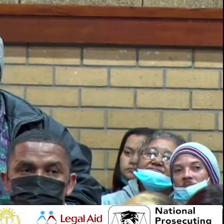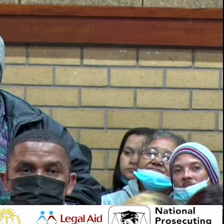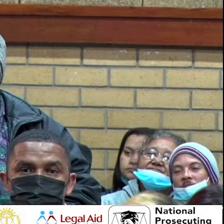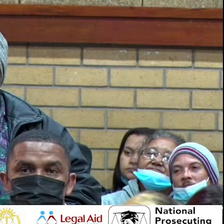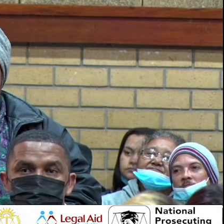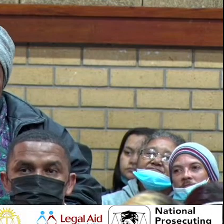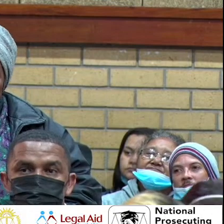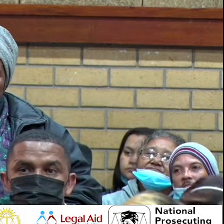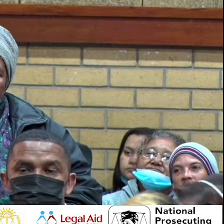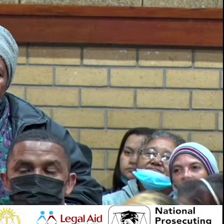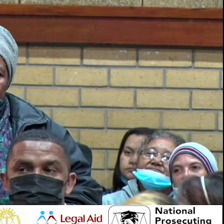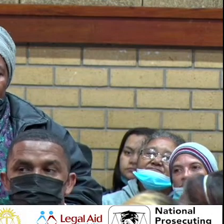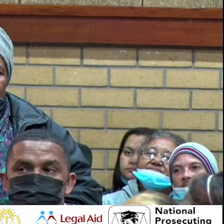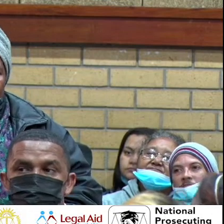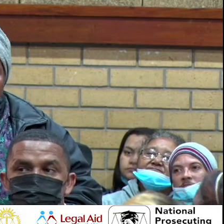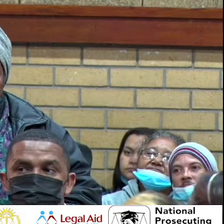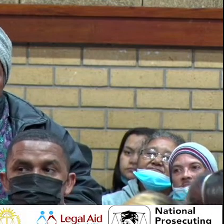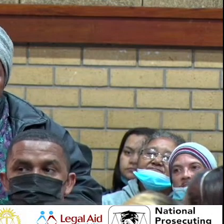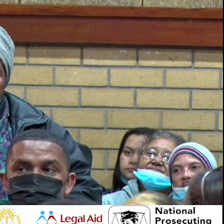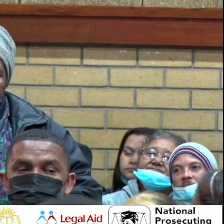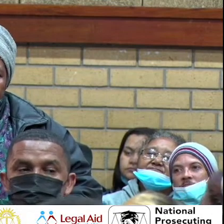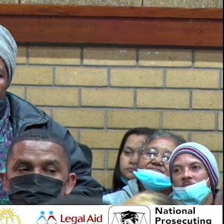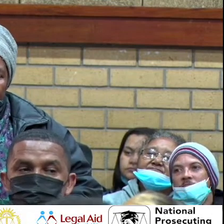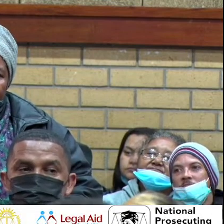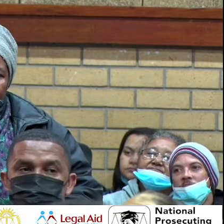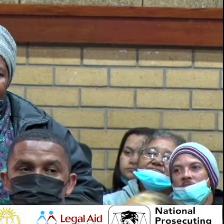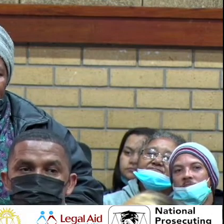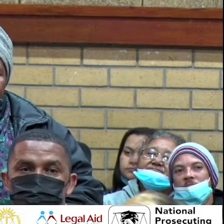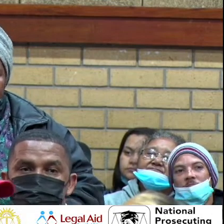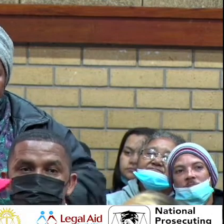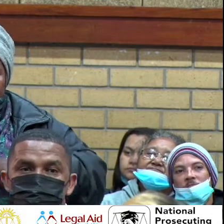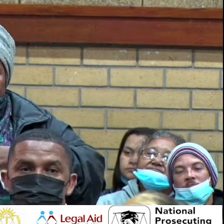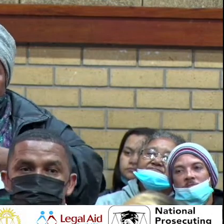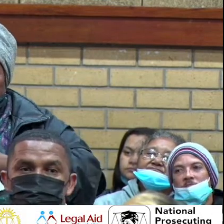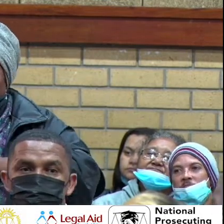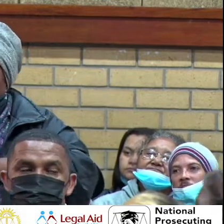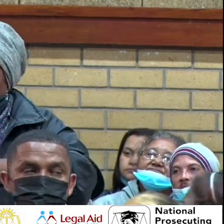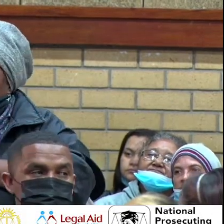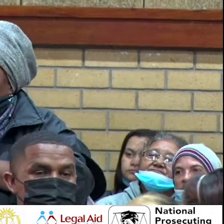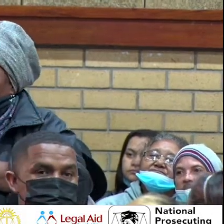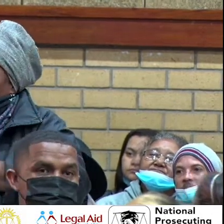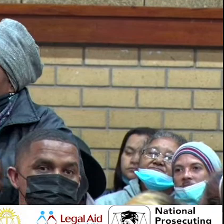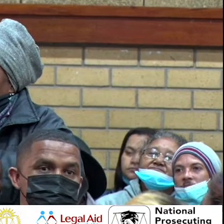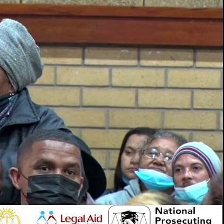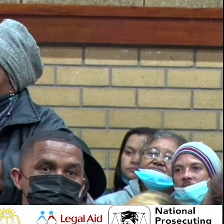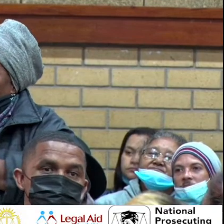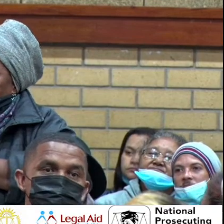Amapolisa can do their work, I know that. But this problem,